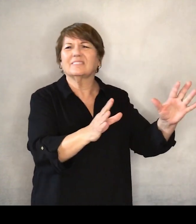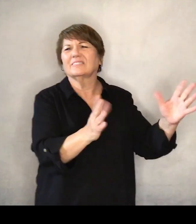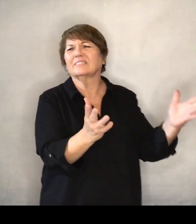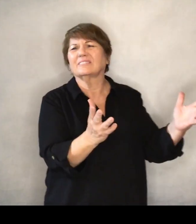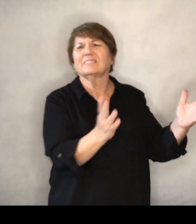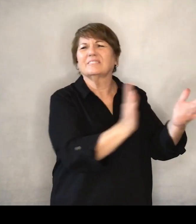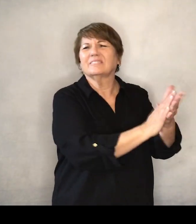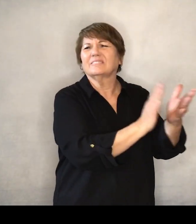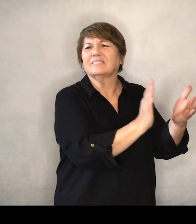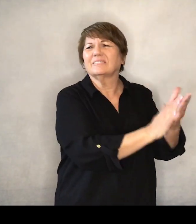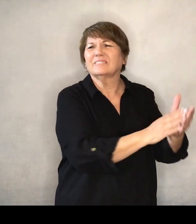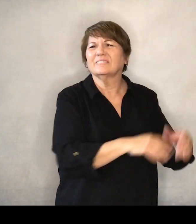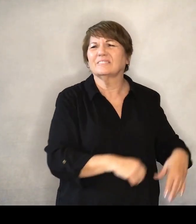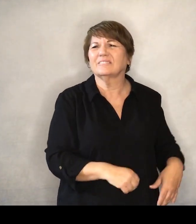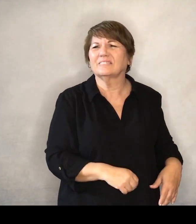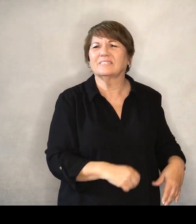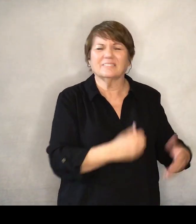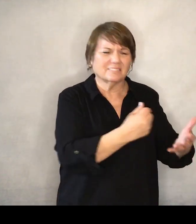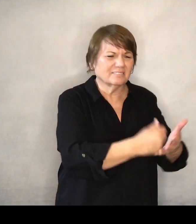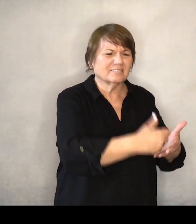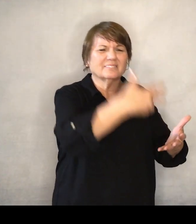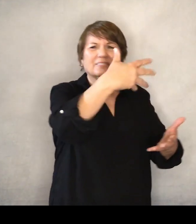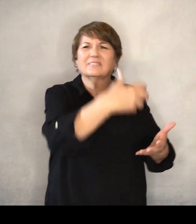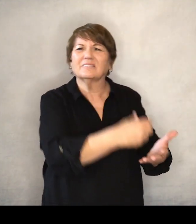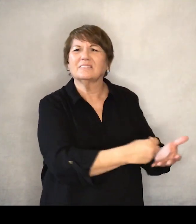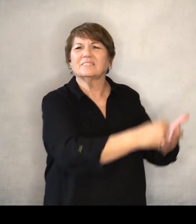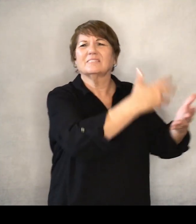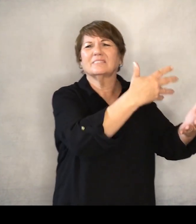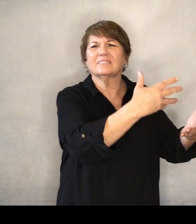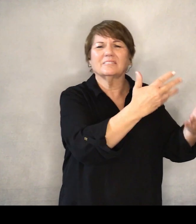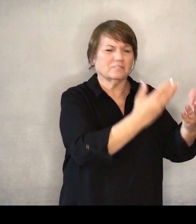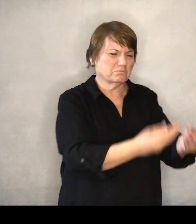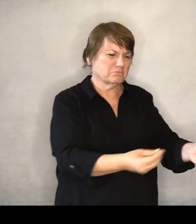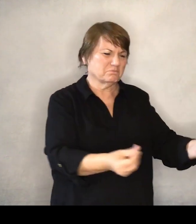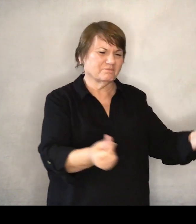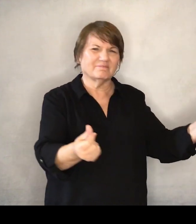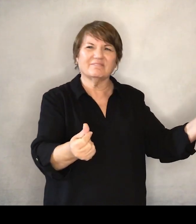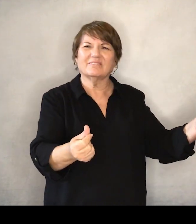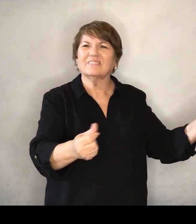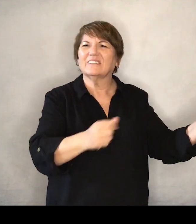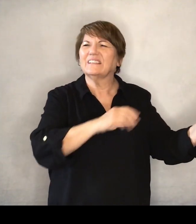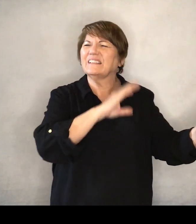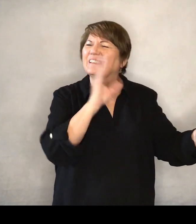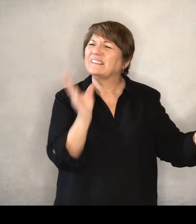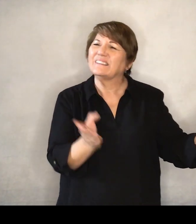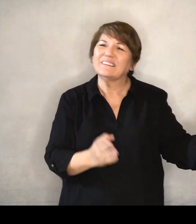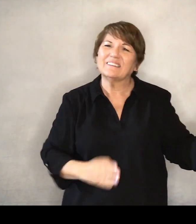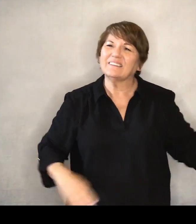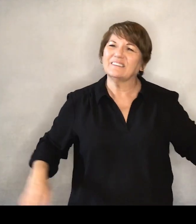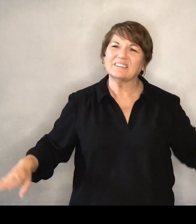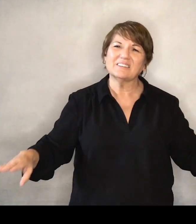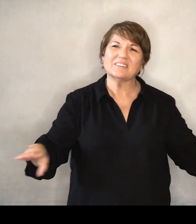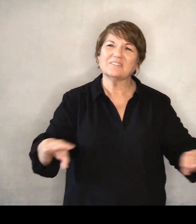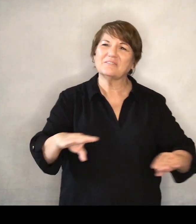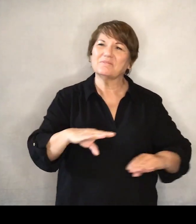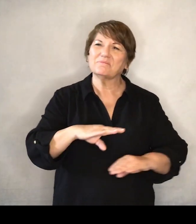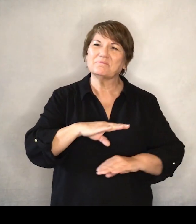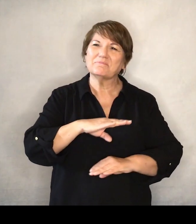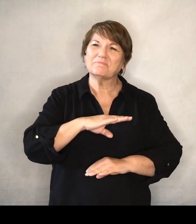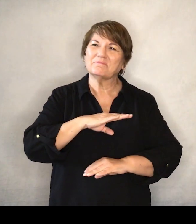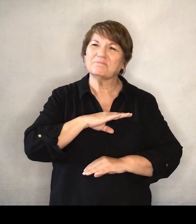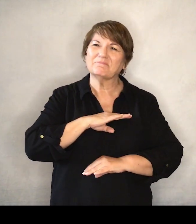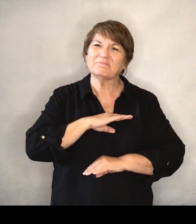Man's empty praise and treasures that fade are never